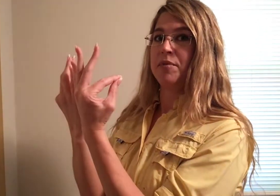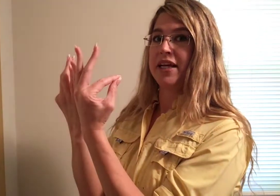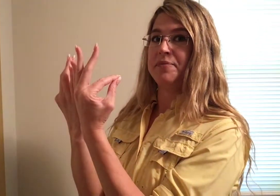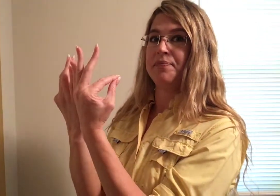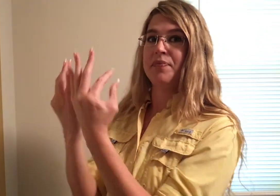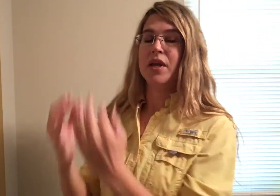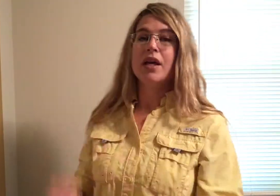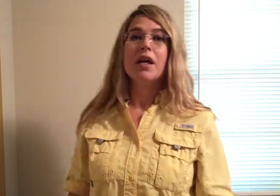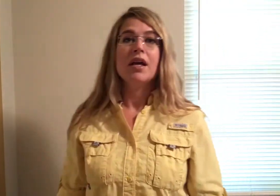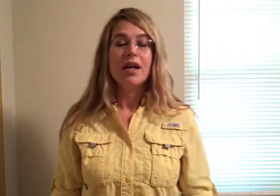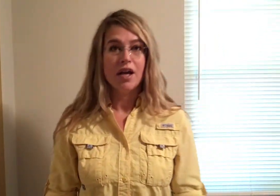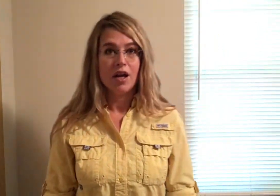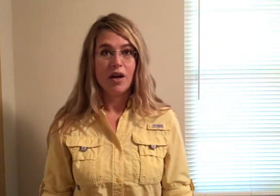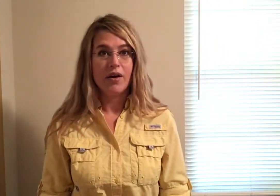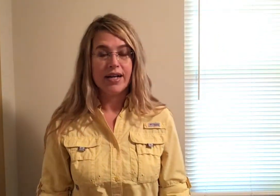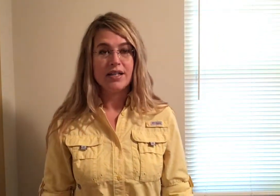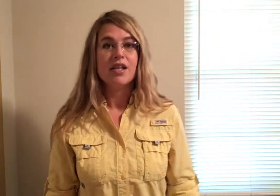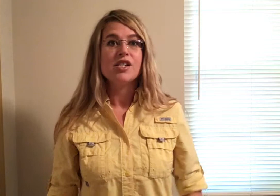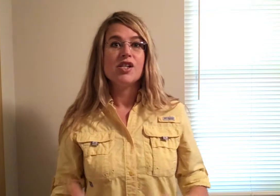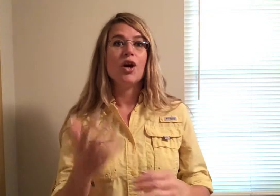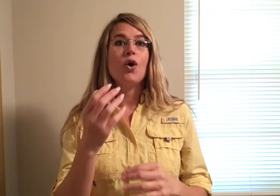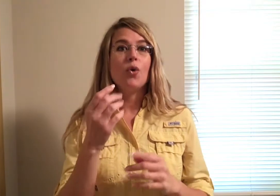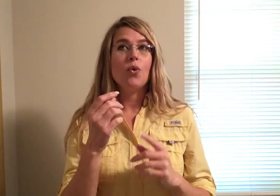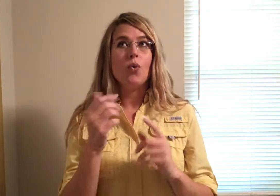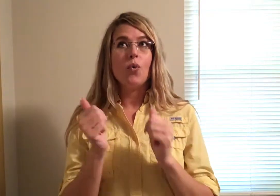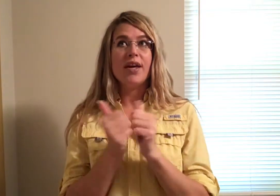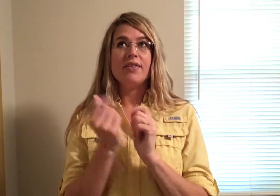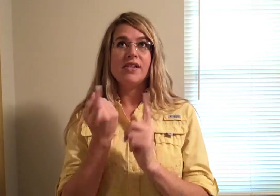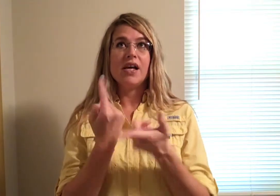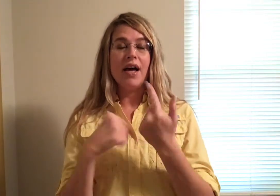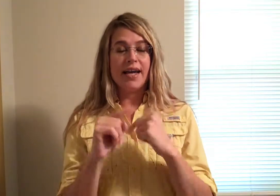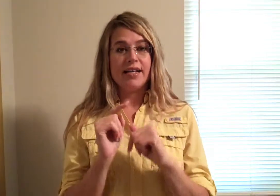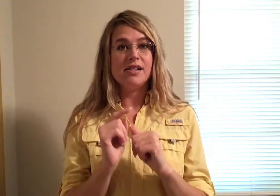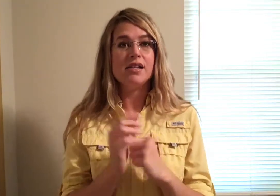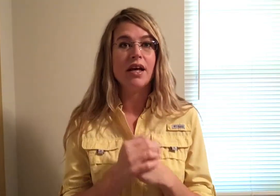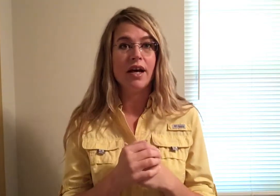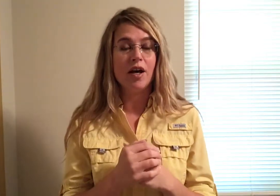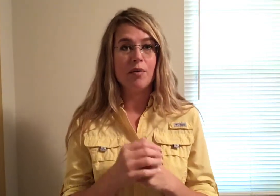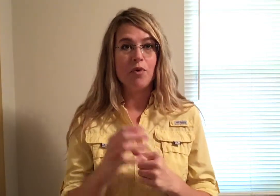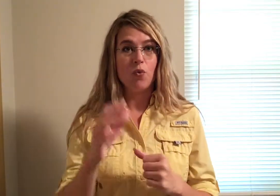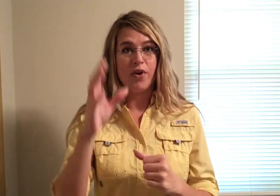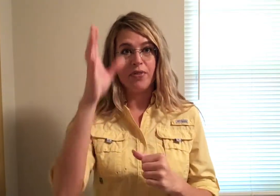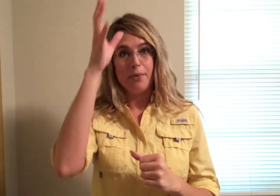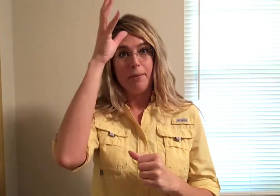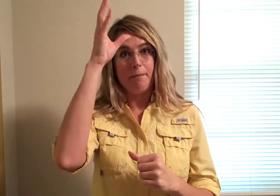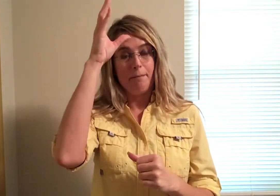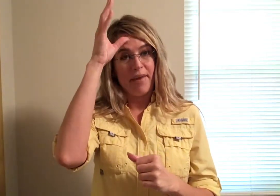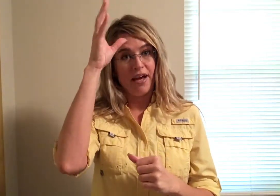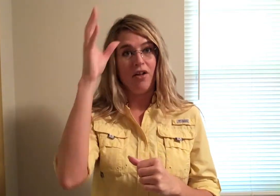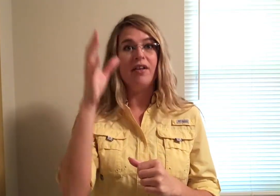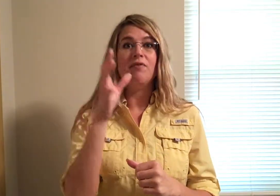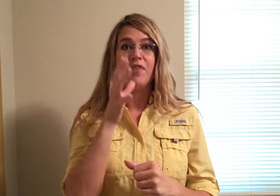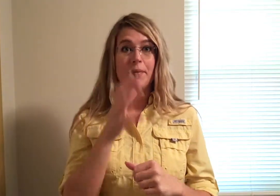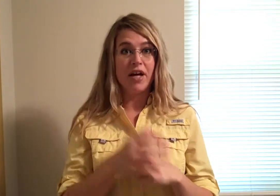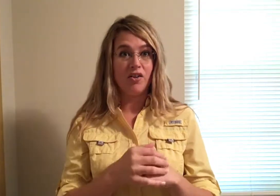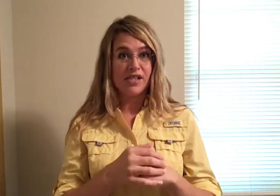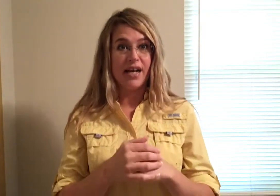Family. All right, so with signs, with male and female